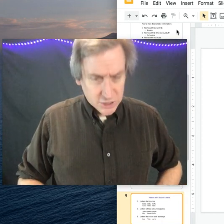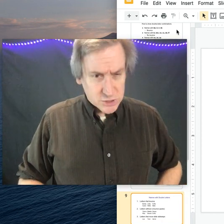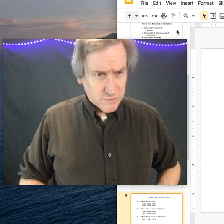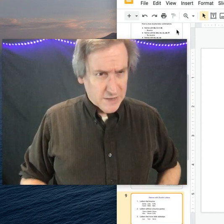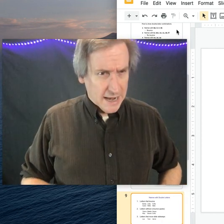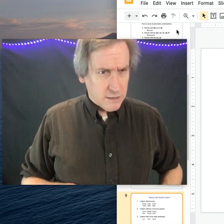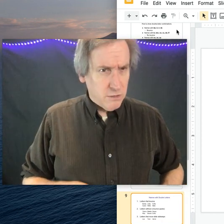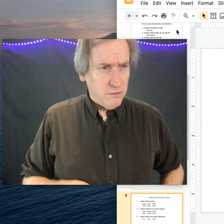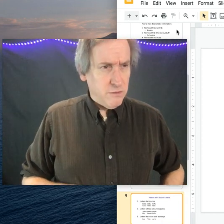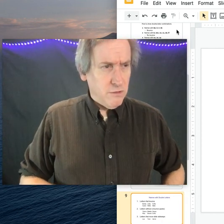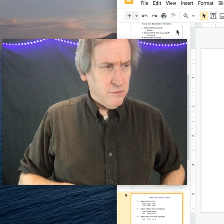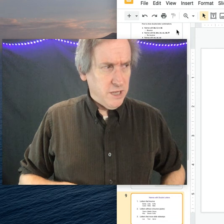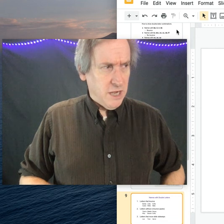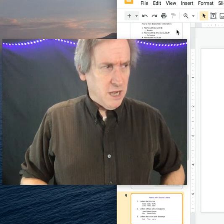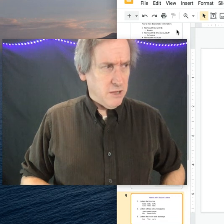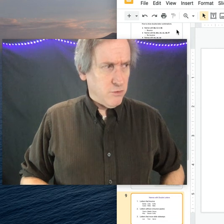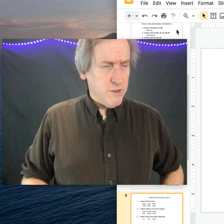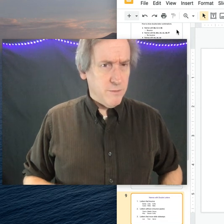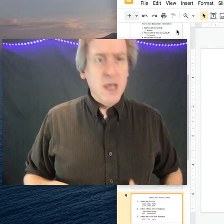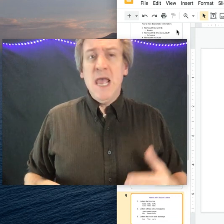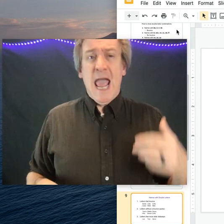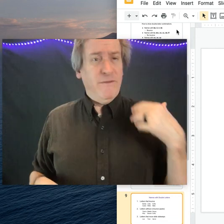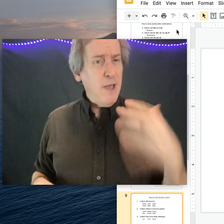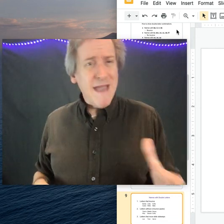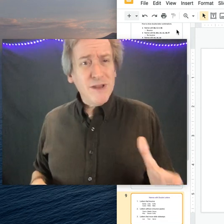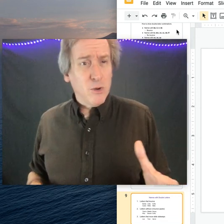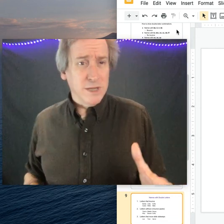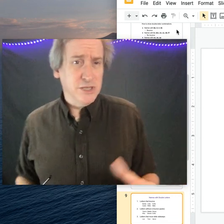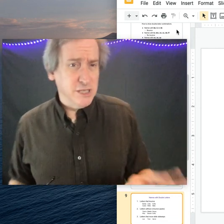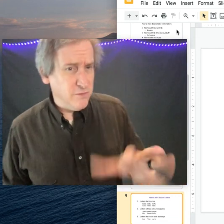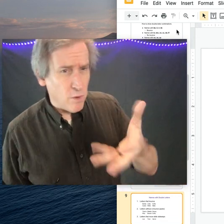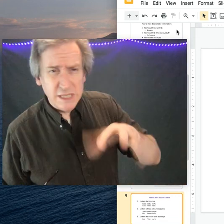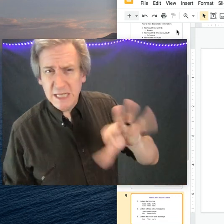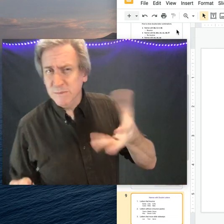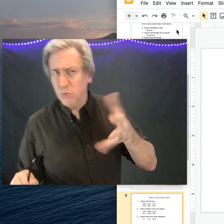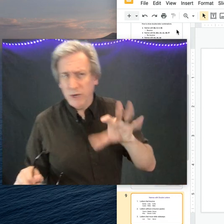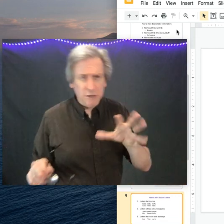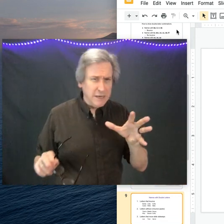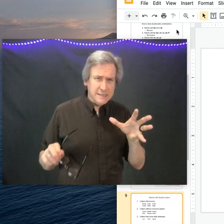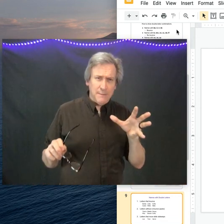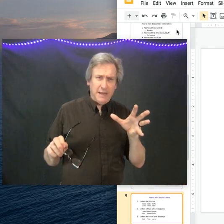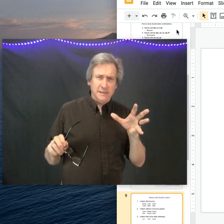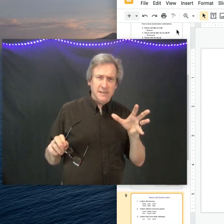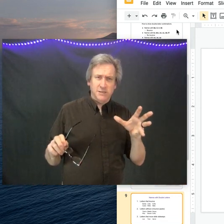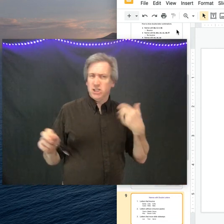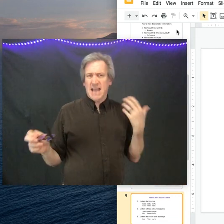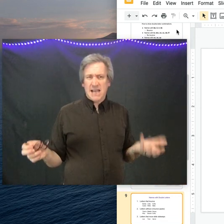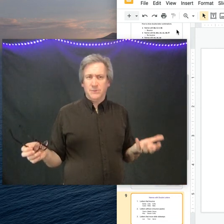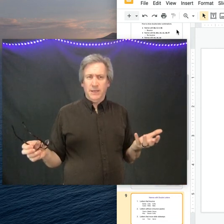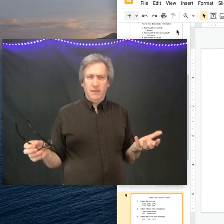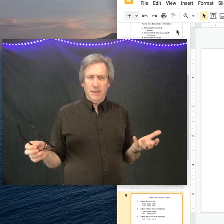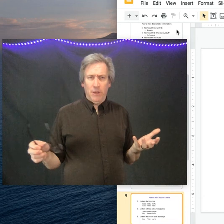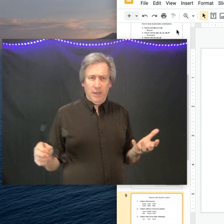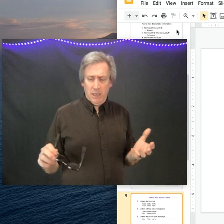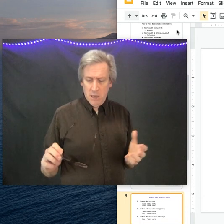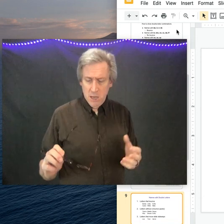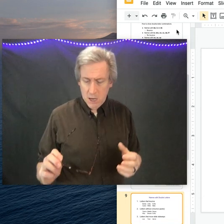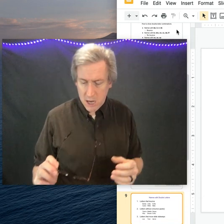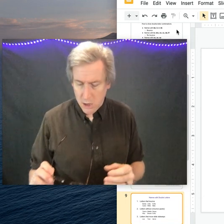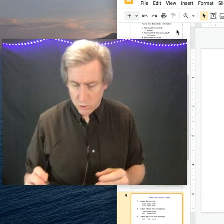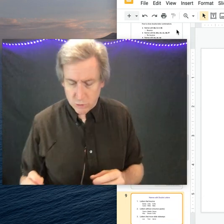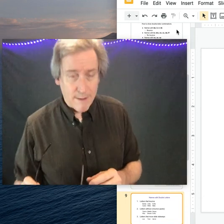It's good to sort of get the rhythm. And if you have any questions, if one seems weird and it's not making sense, just ask me, email